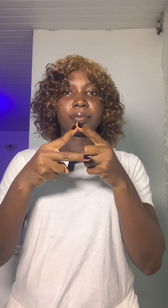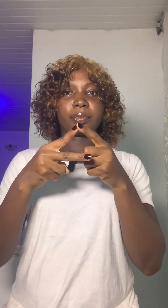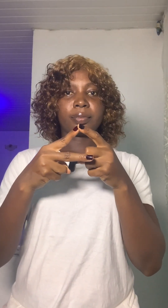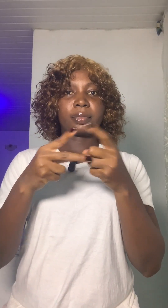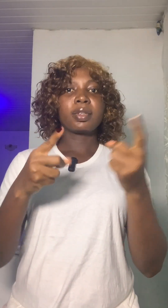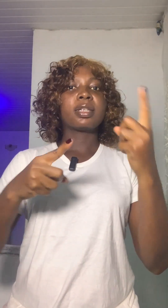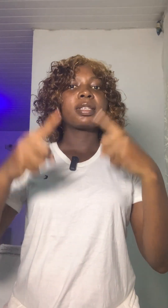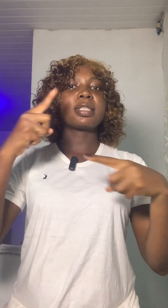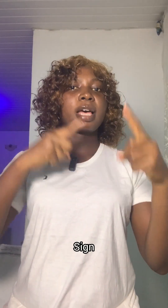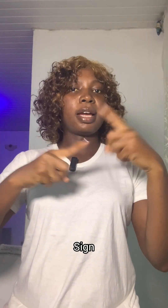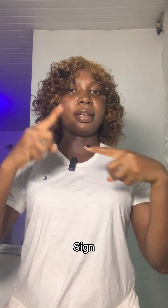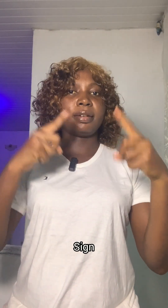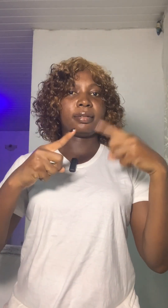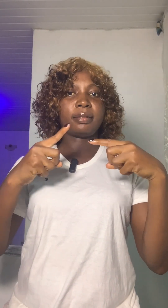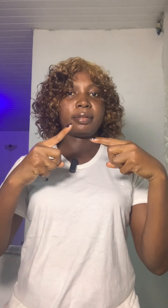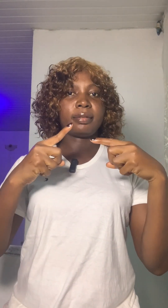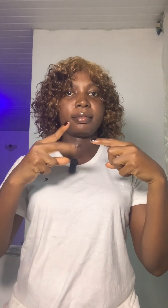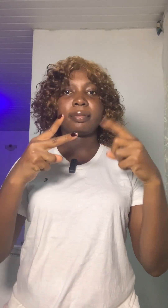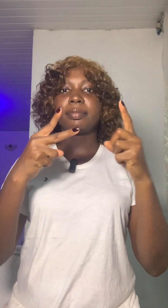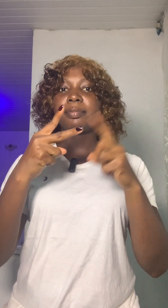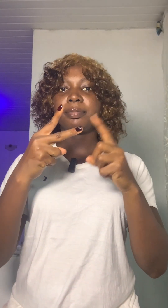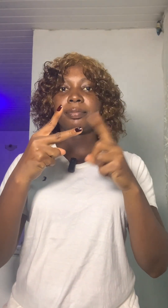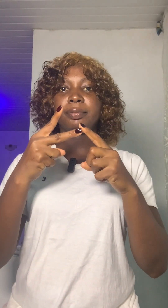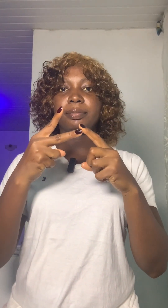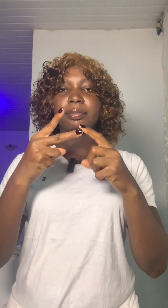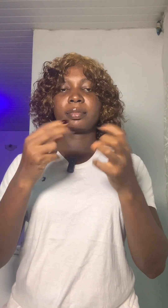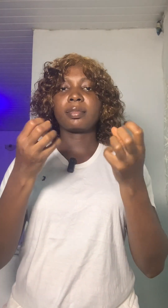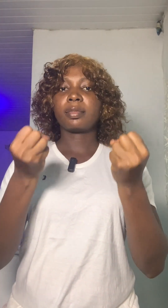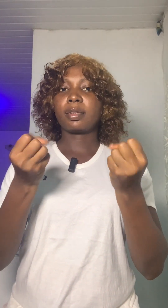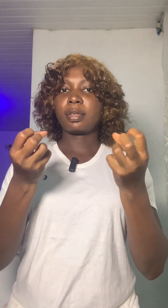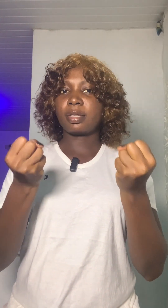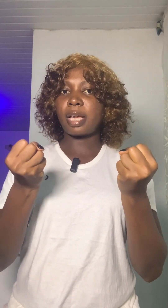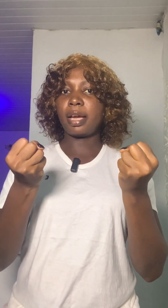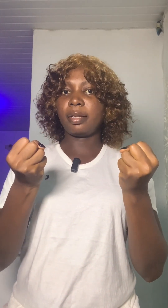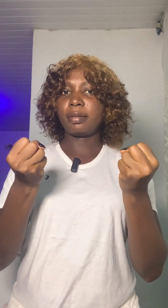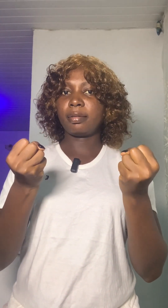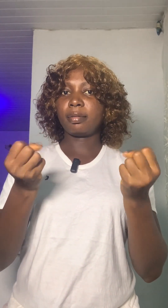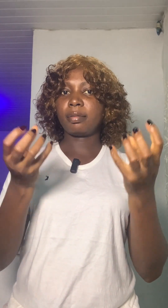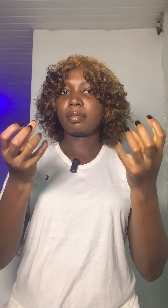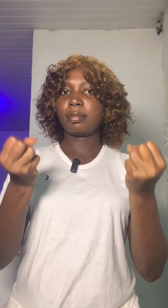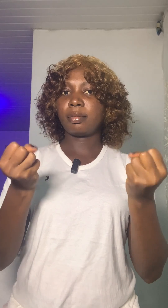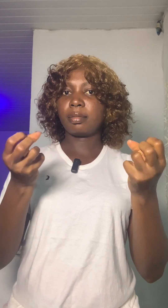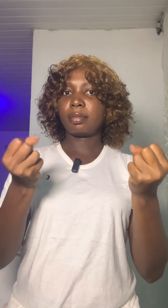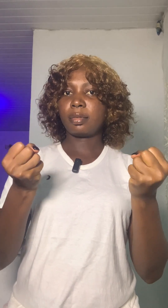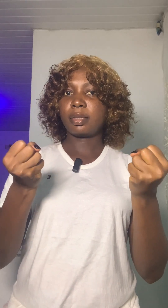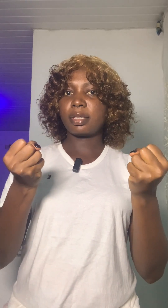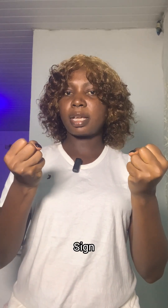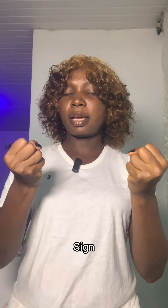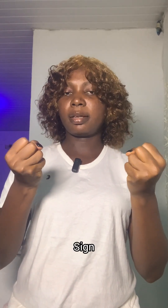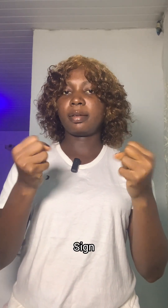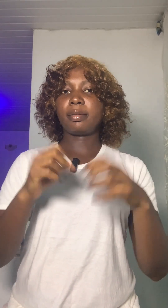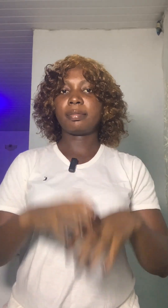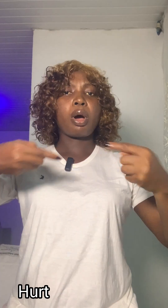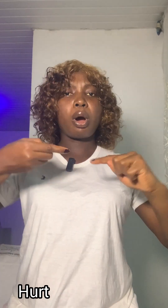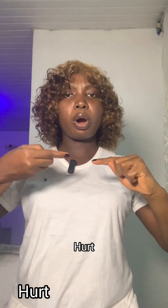sign, sign. sign.